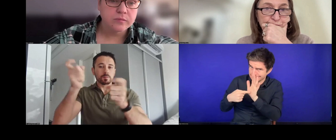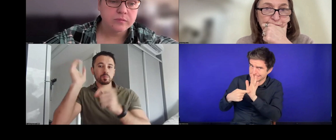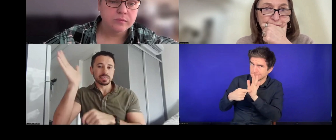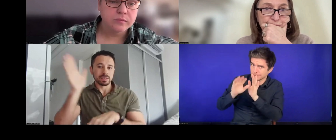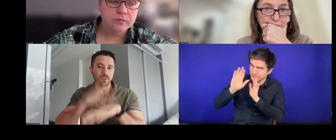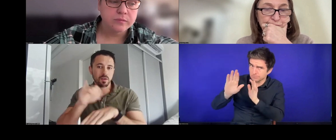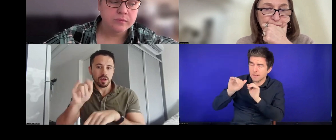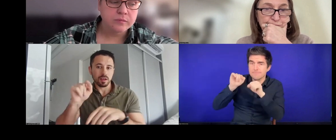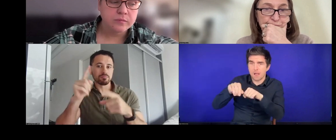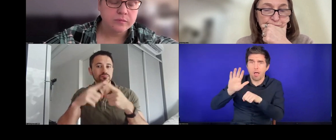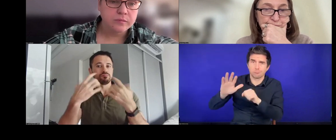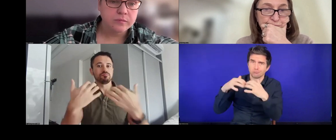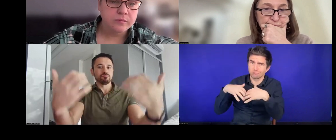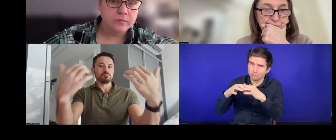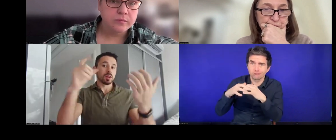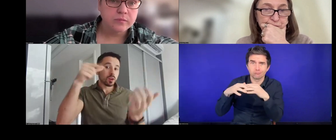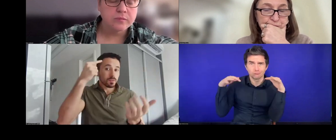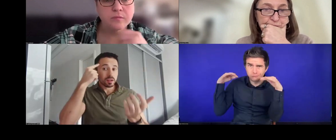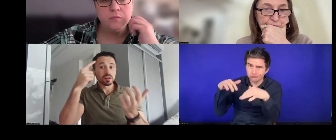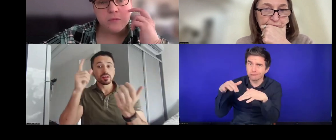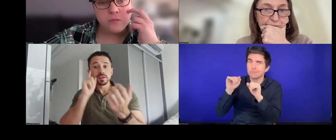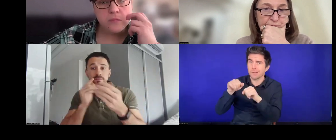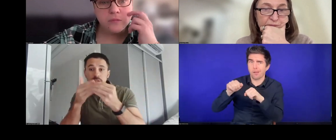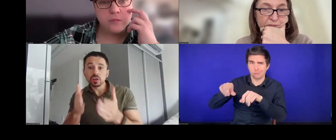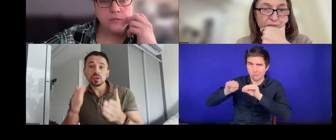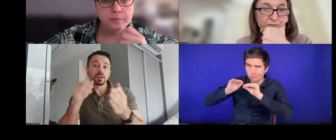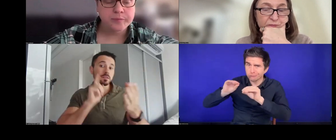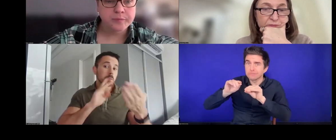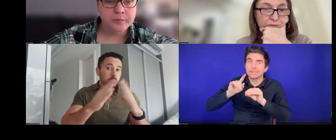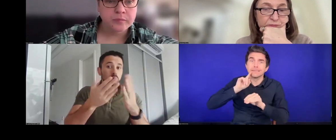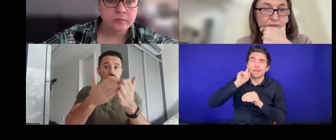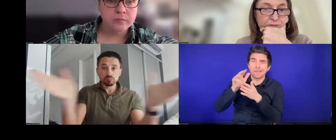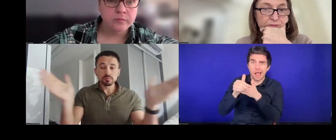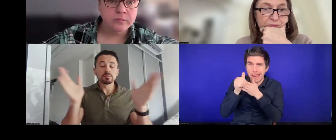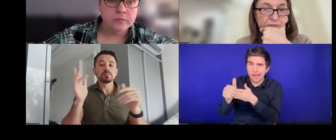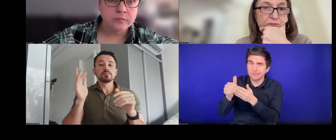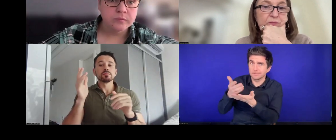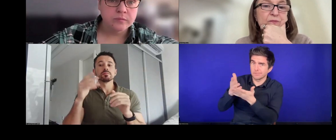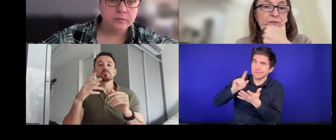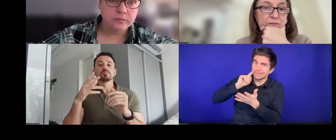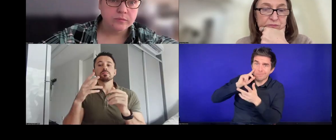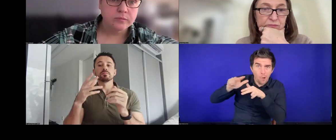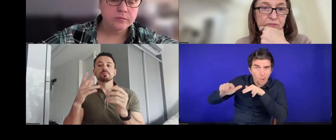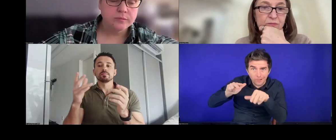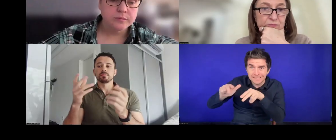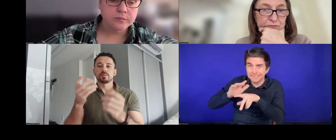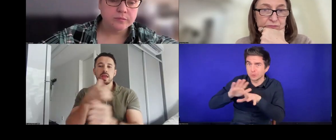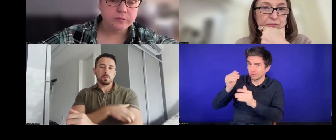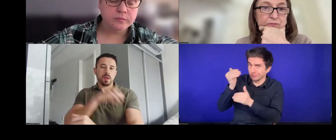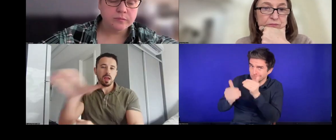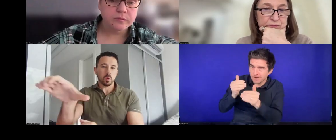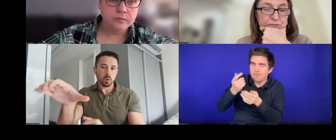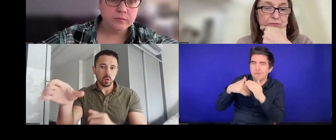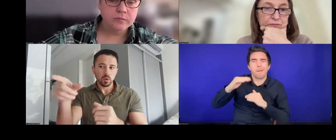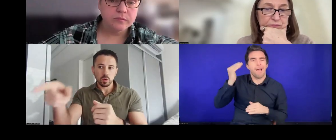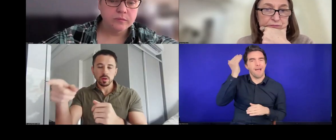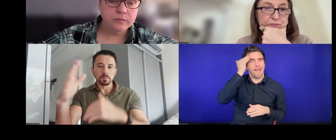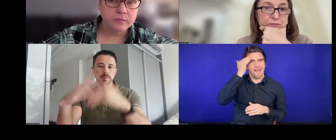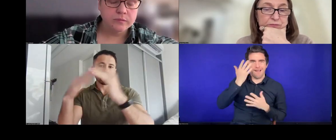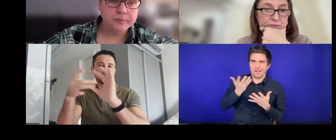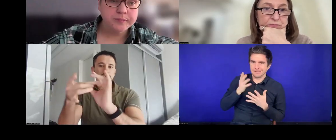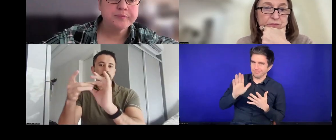deaf leaders of the deaf organization to become familiar with the findings so that way they themselves could present